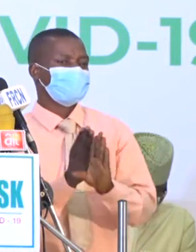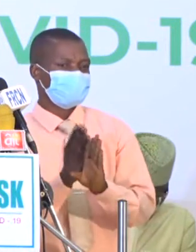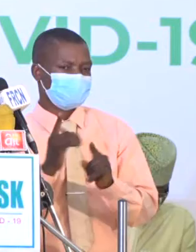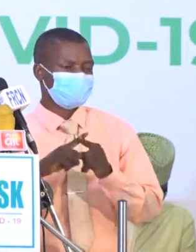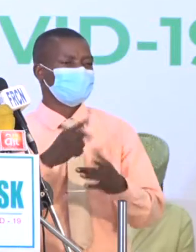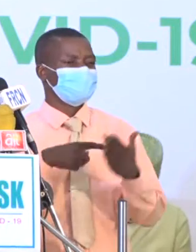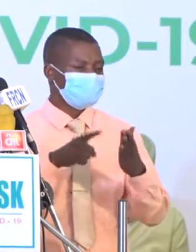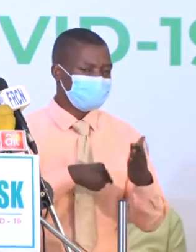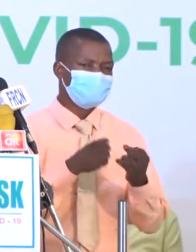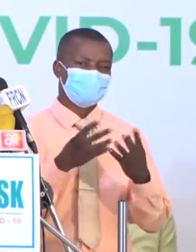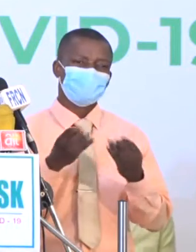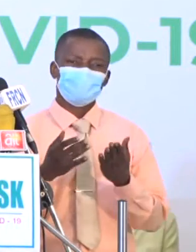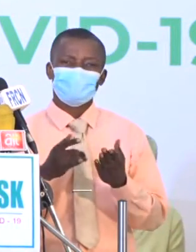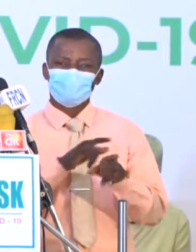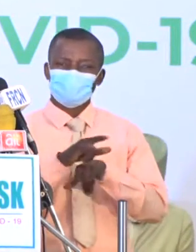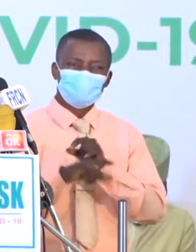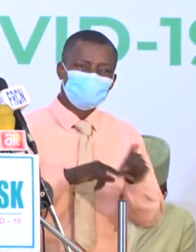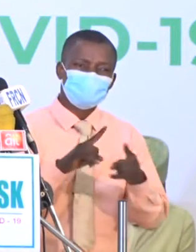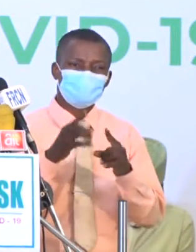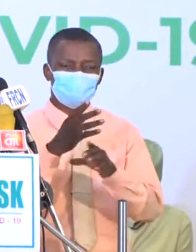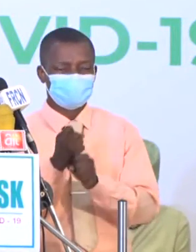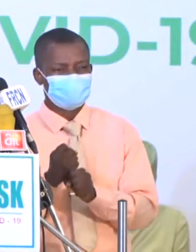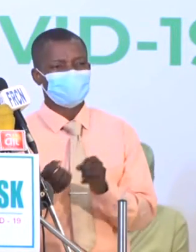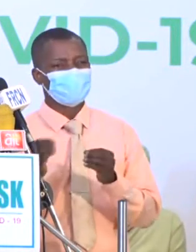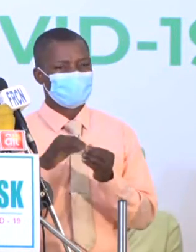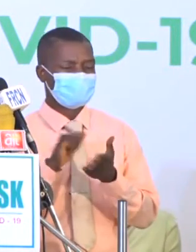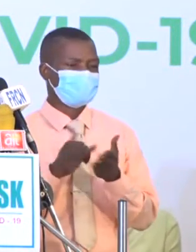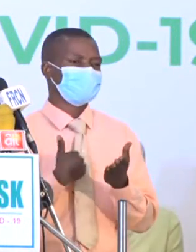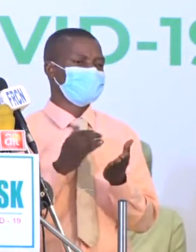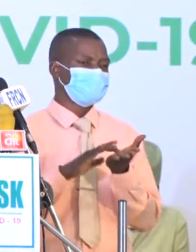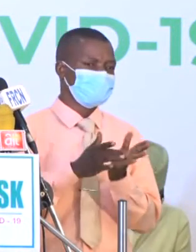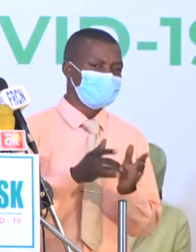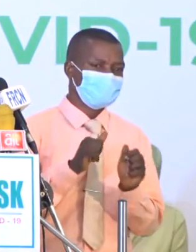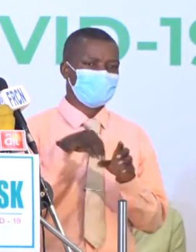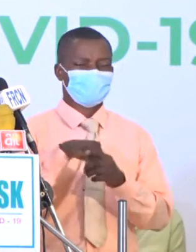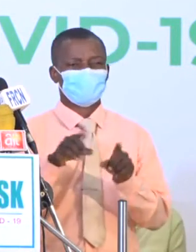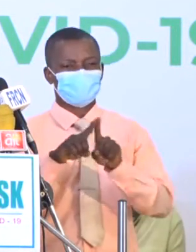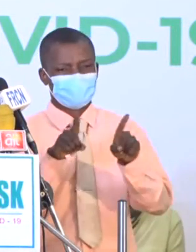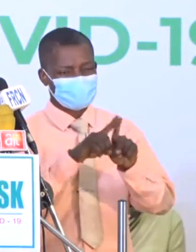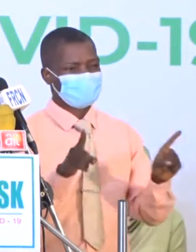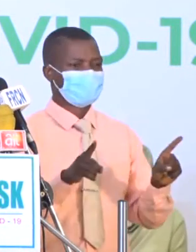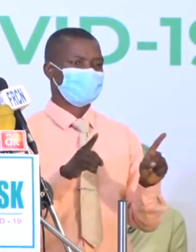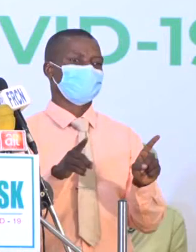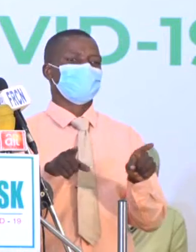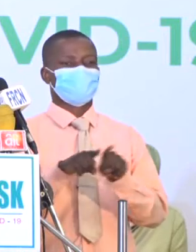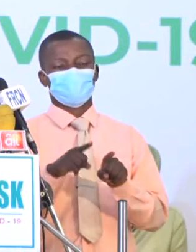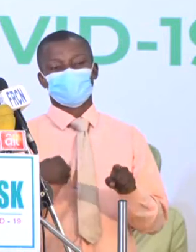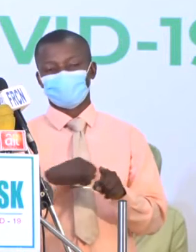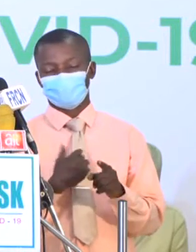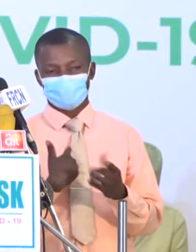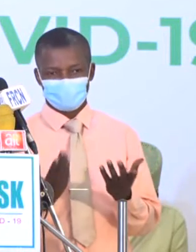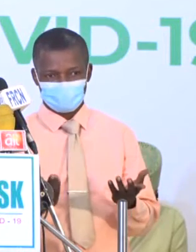and misleading treatment regimens which are being touted in various quarters about what works and what does not work.